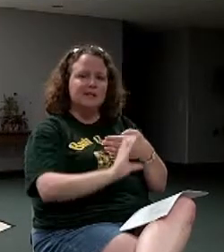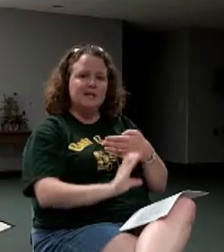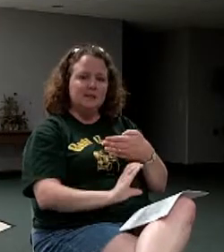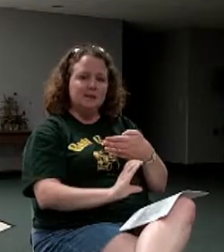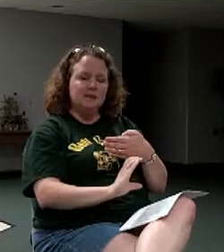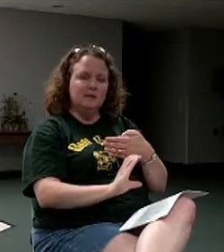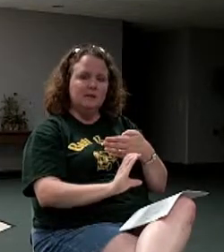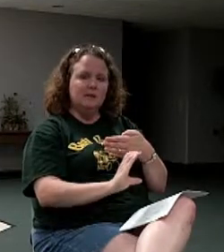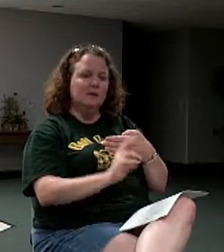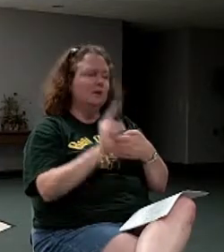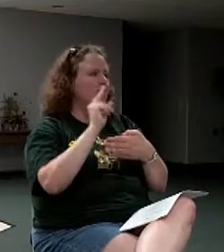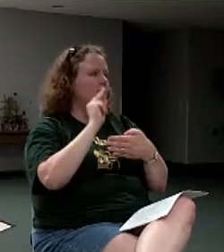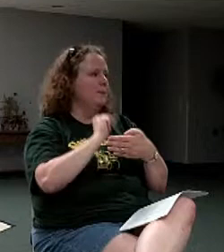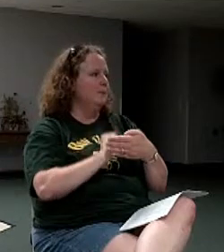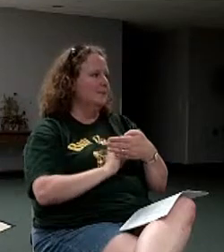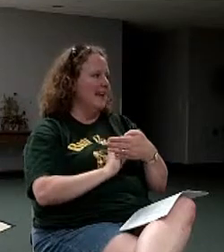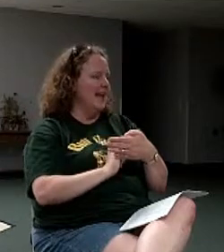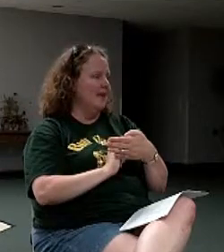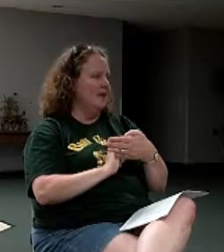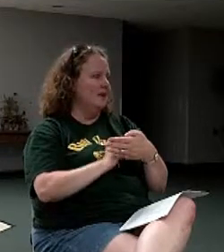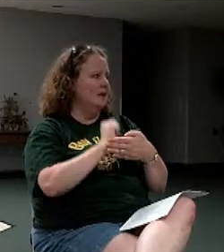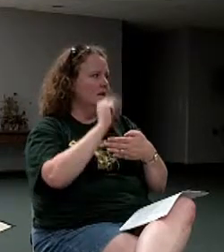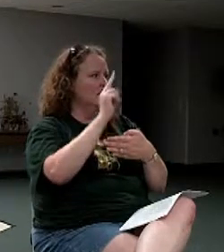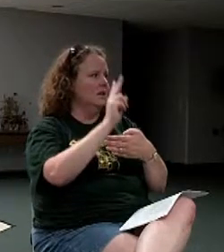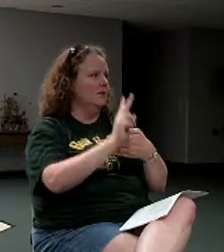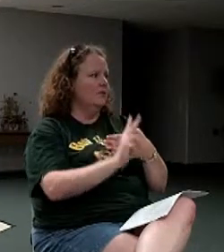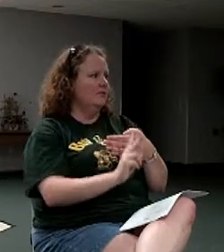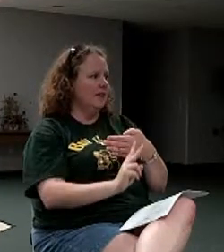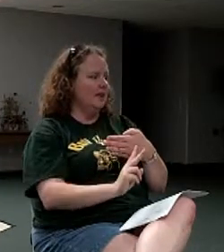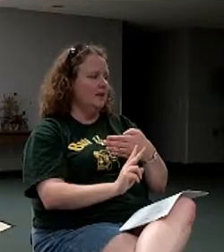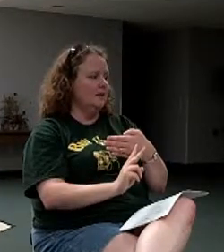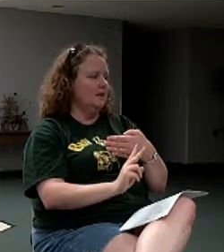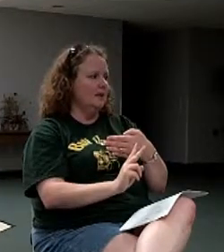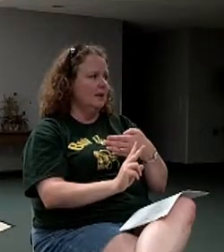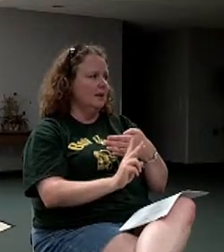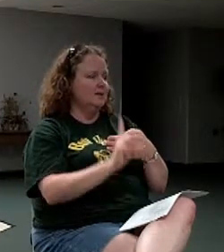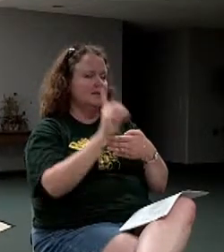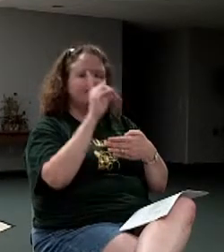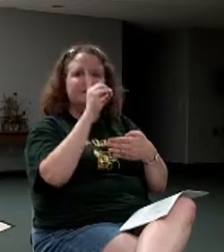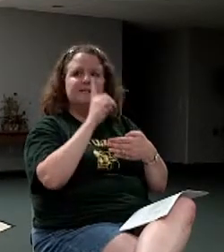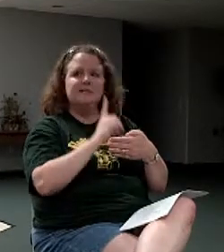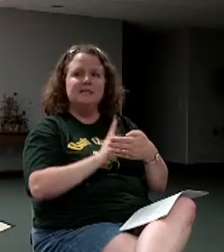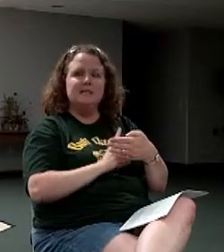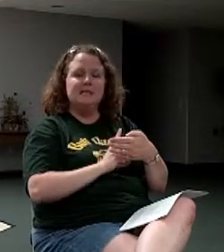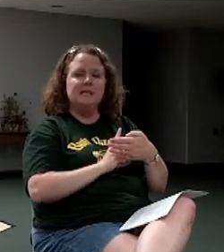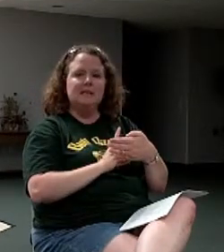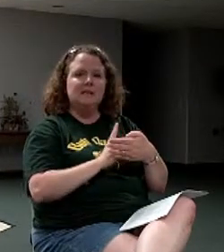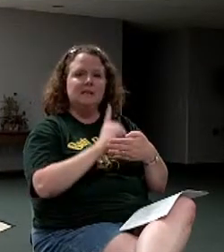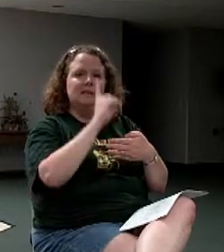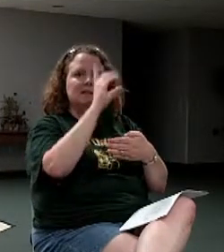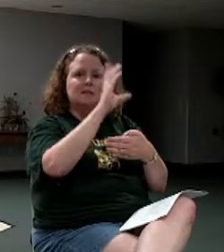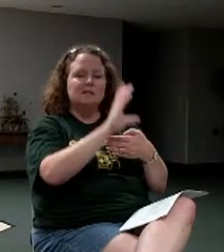O-C, November is N-V, and December is